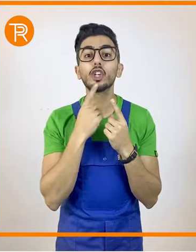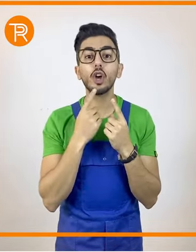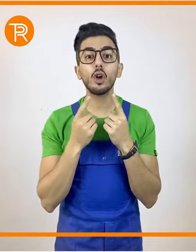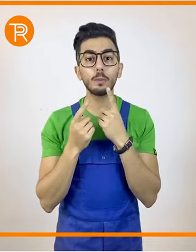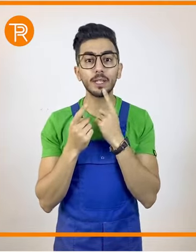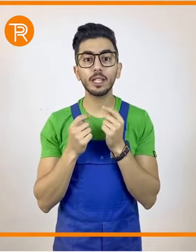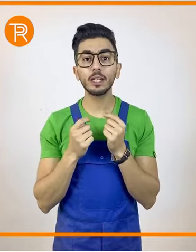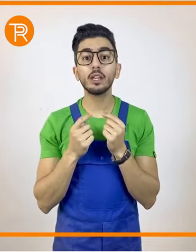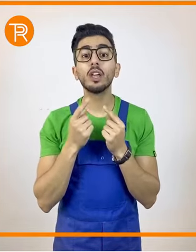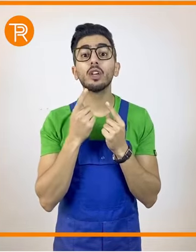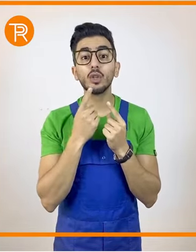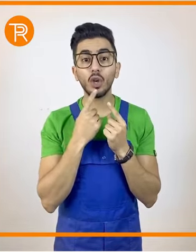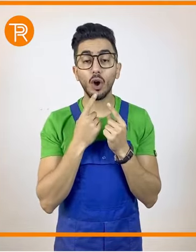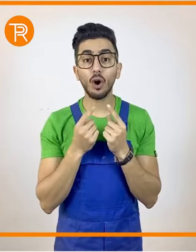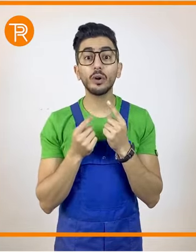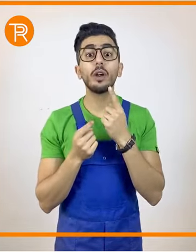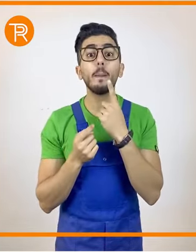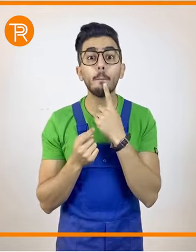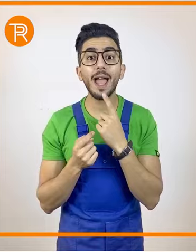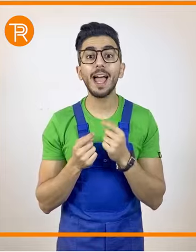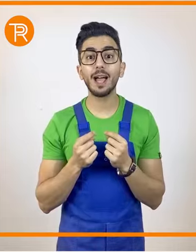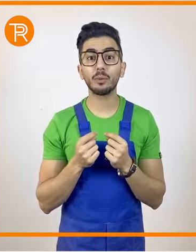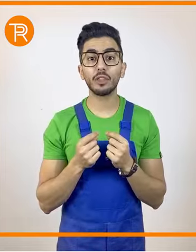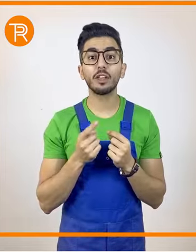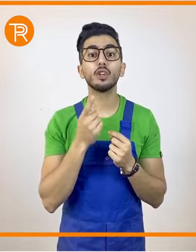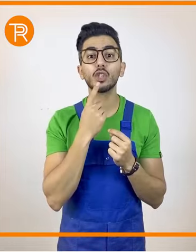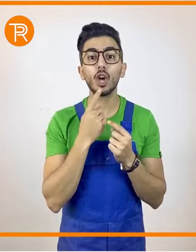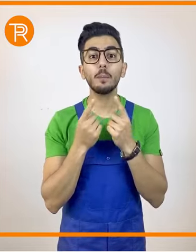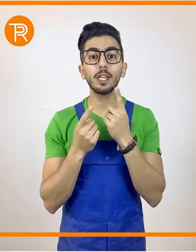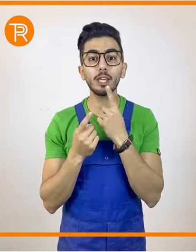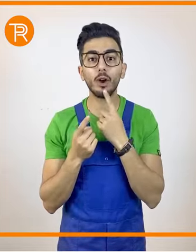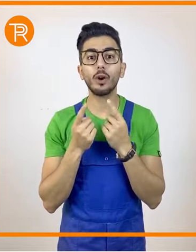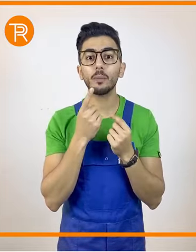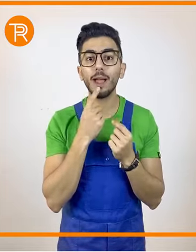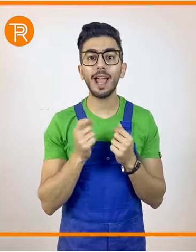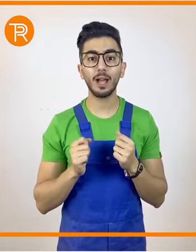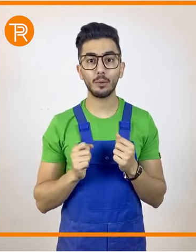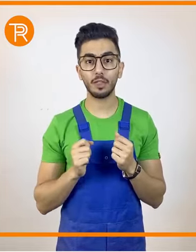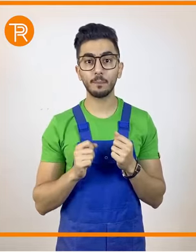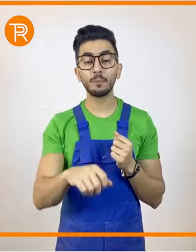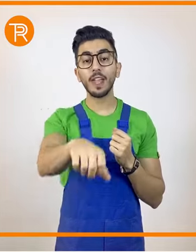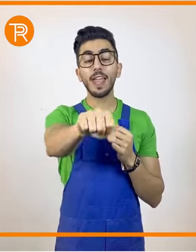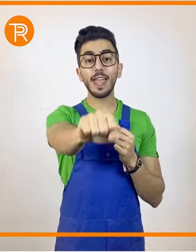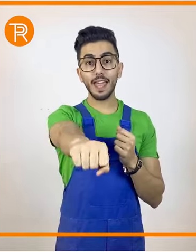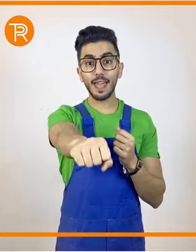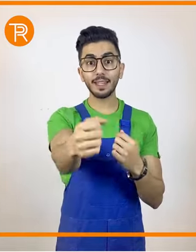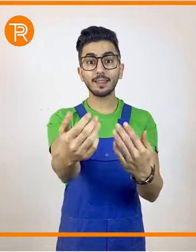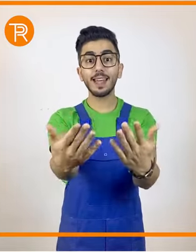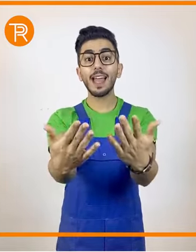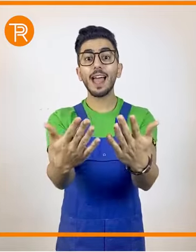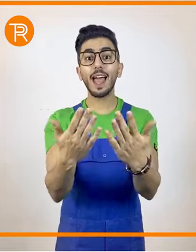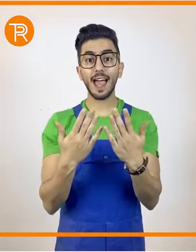Show me your mouth. Show me your mouth. It